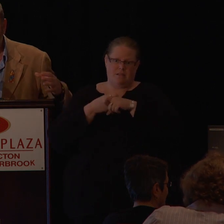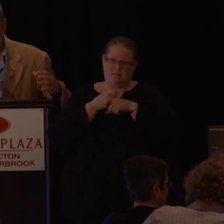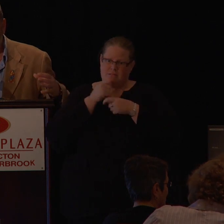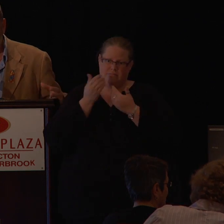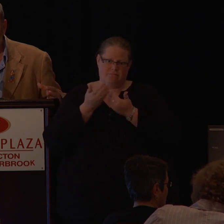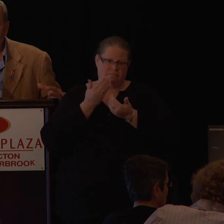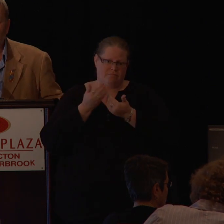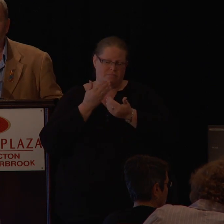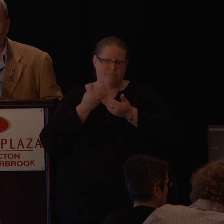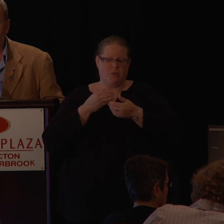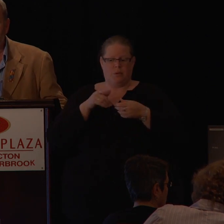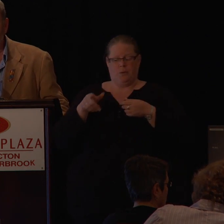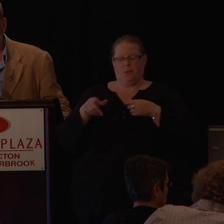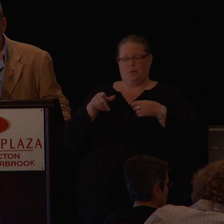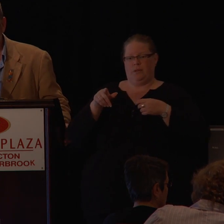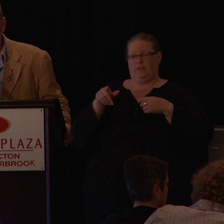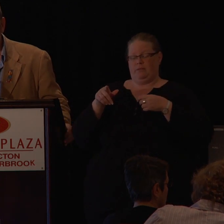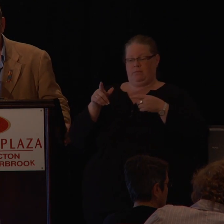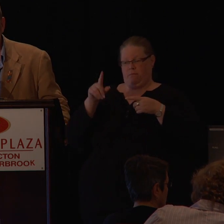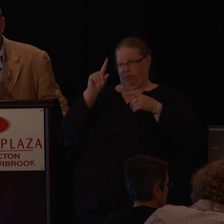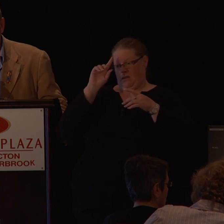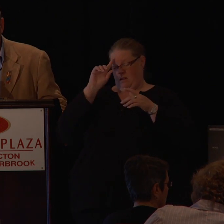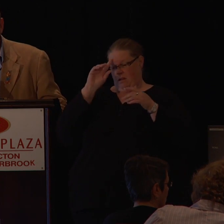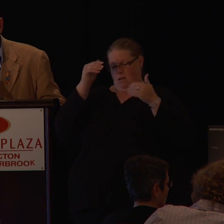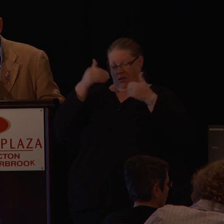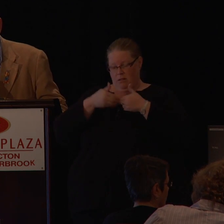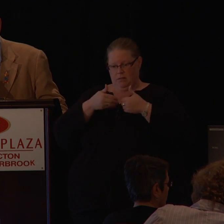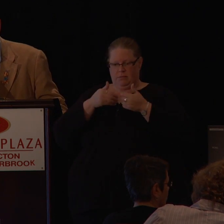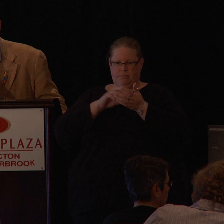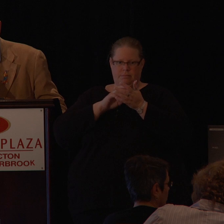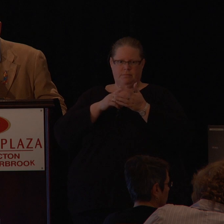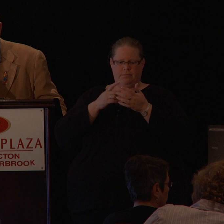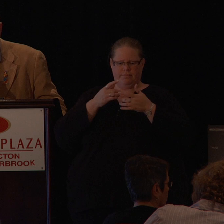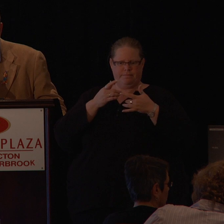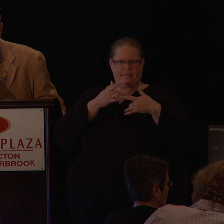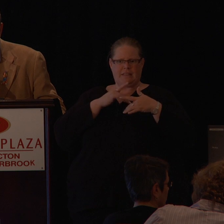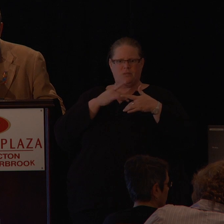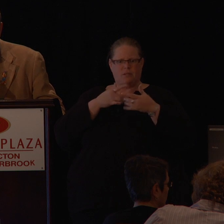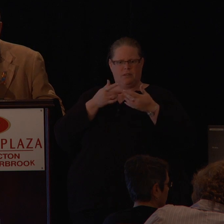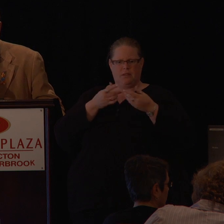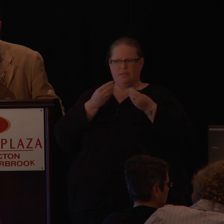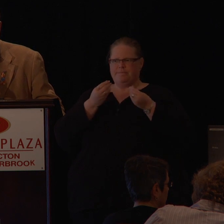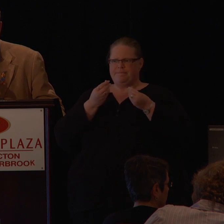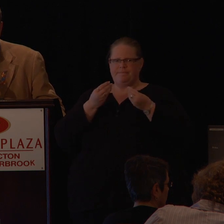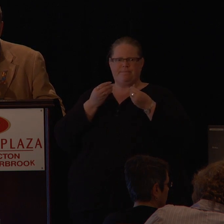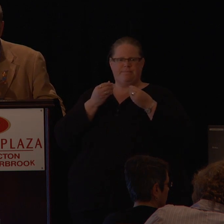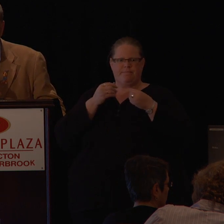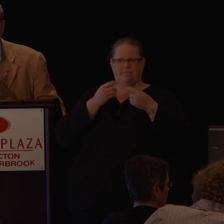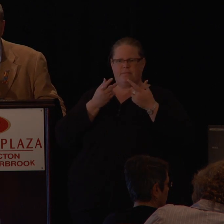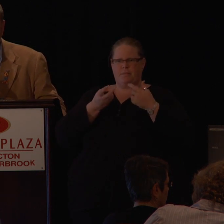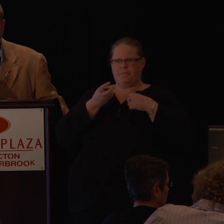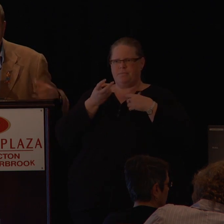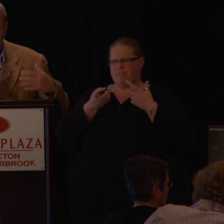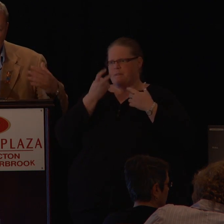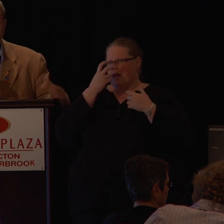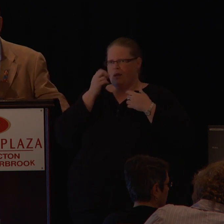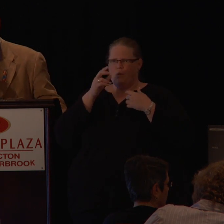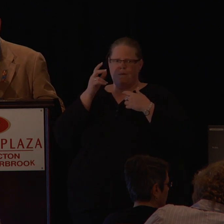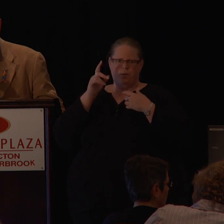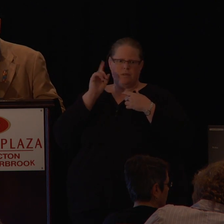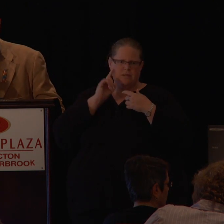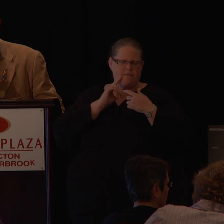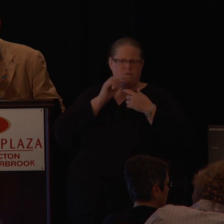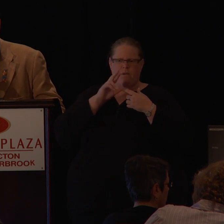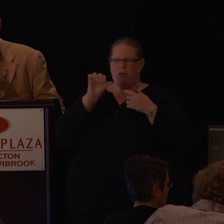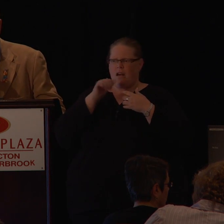if you put that together with sensory challenges, if you put that together with ritualistic, obsessive type